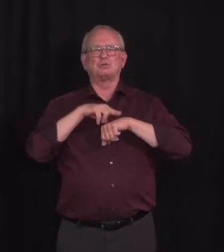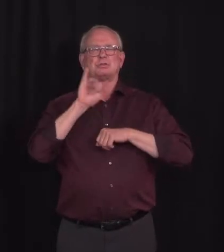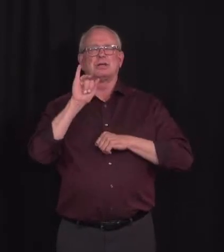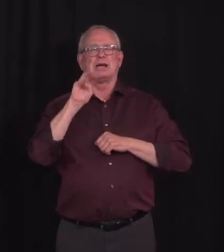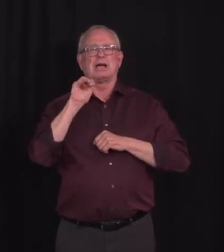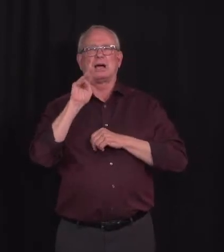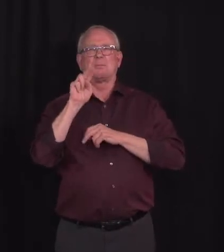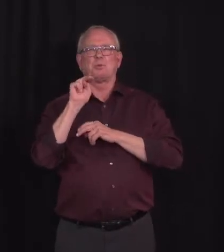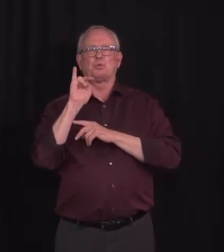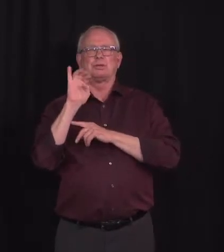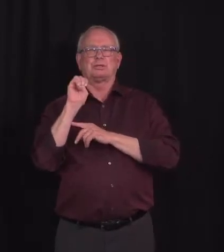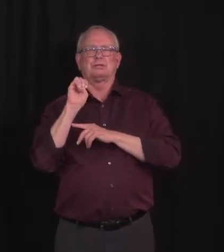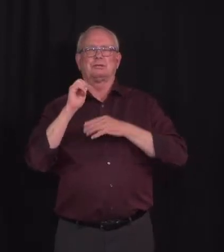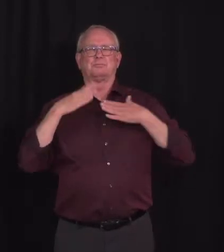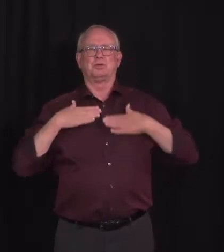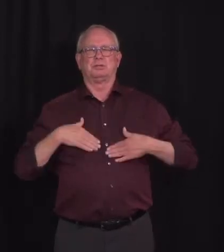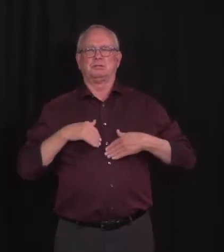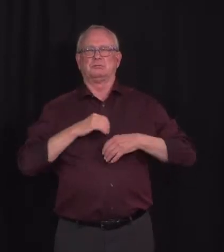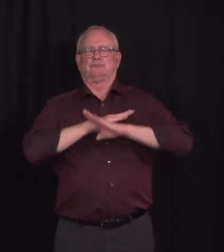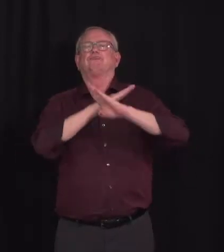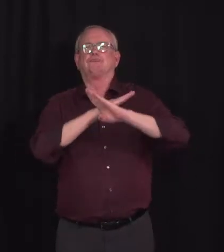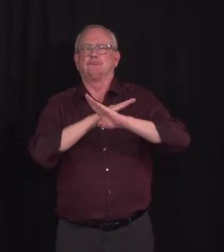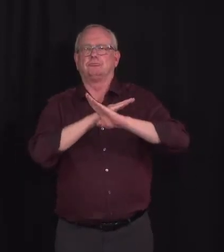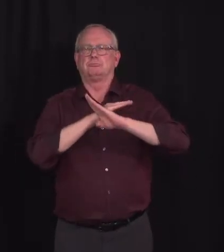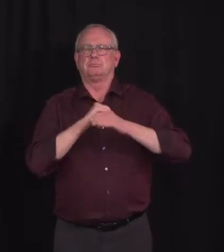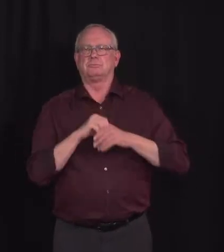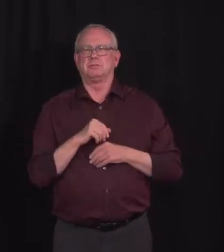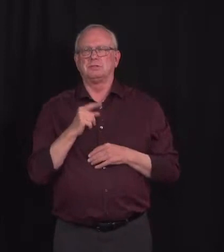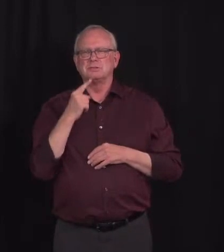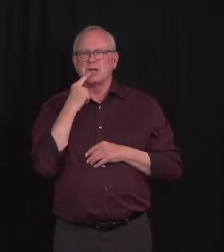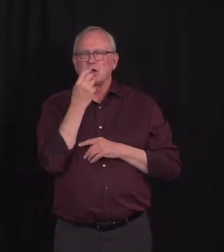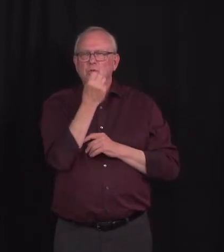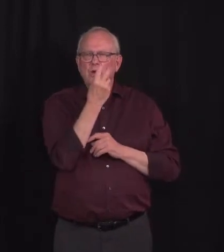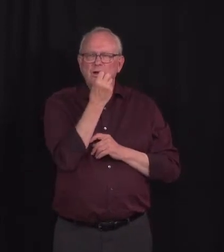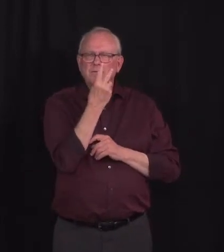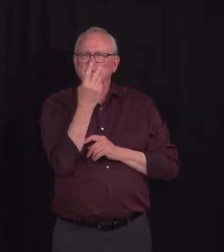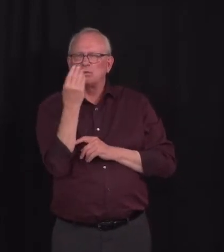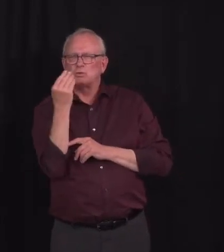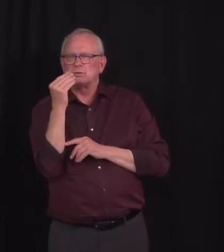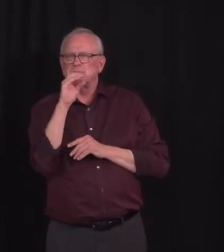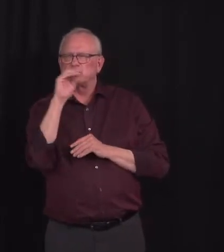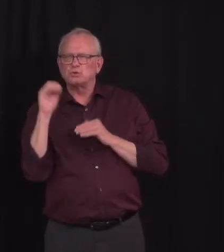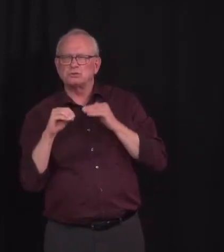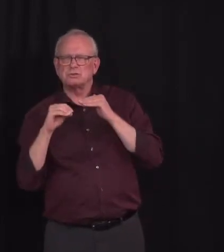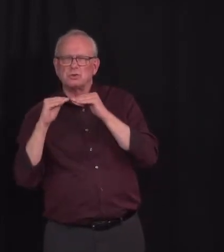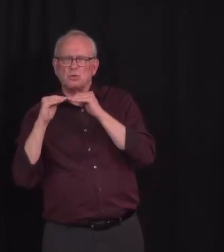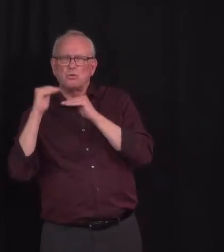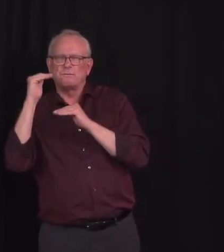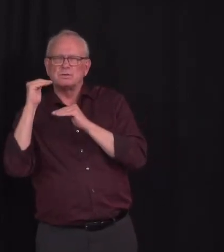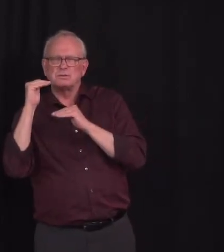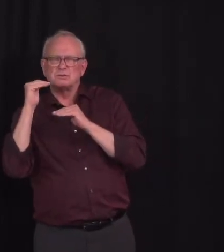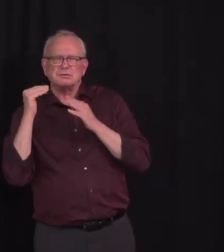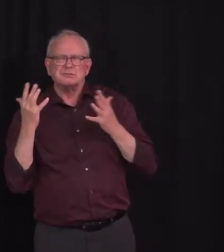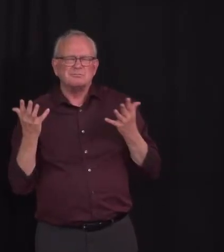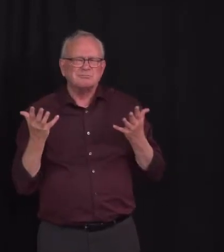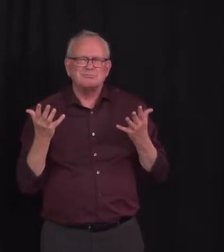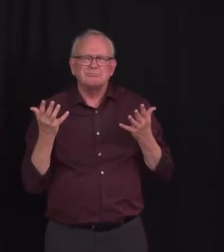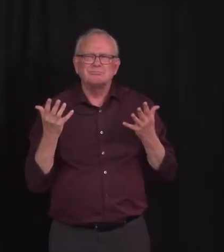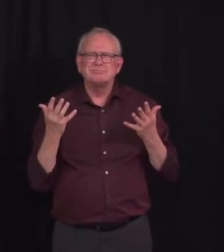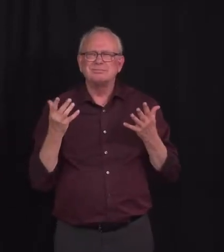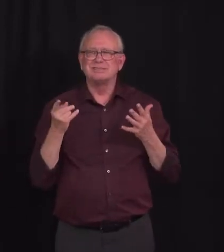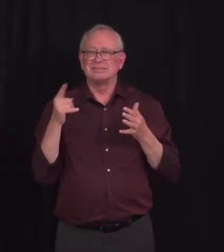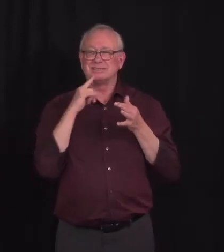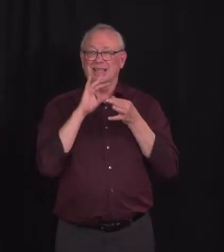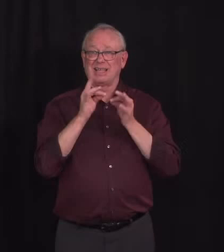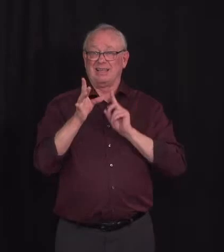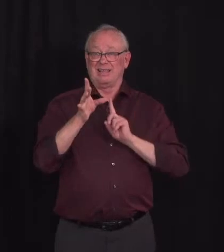that we've got vaccinated. Why is it over and above? Because as you acknowledged, some of those people that had COVID will also get vaccinated. So I'm just wondering how